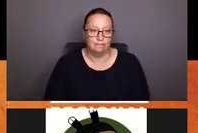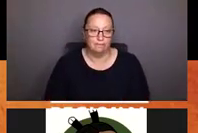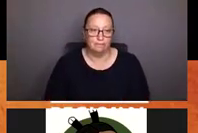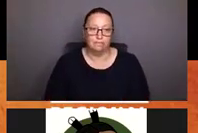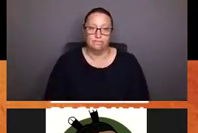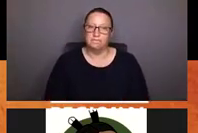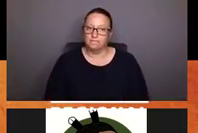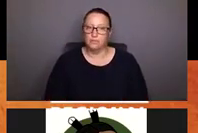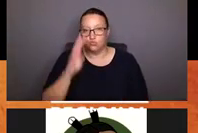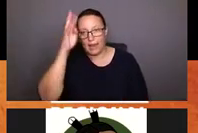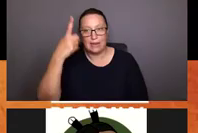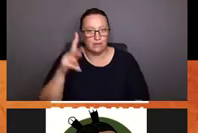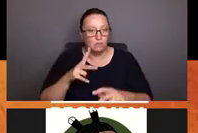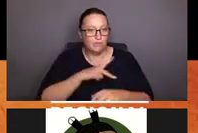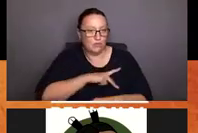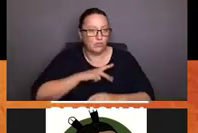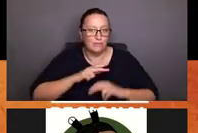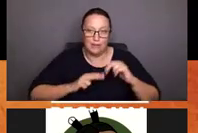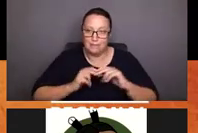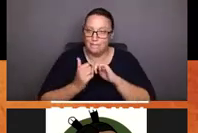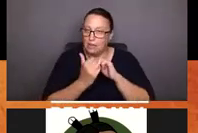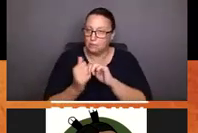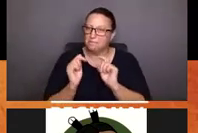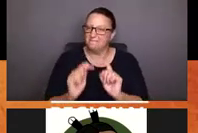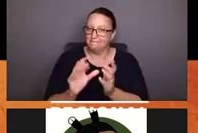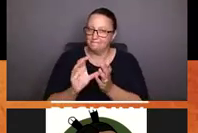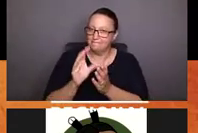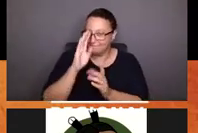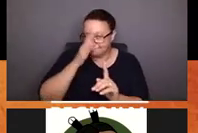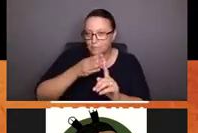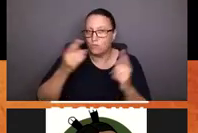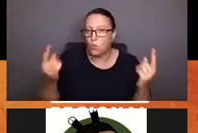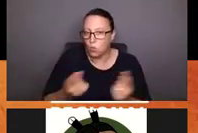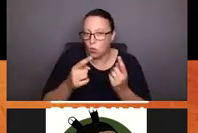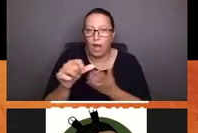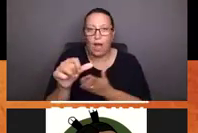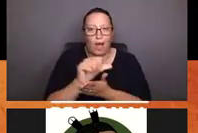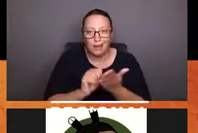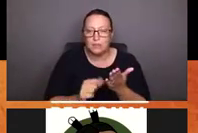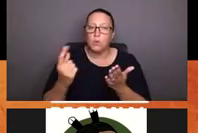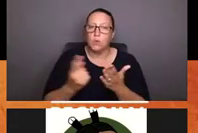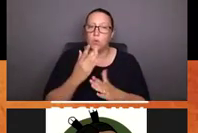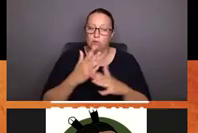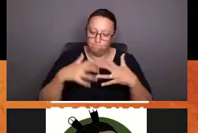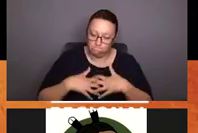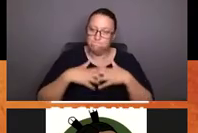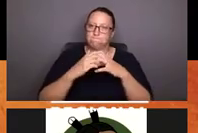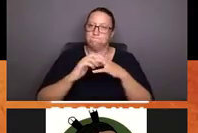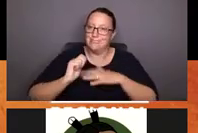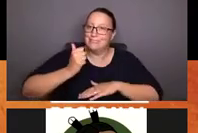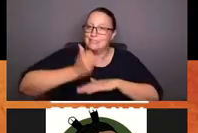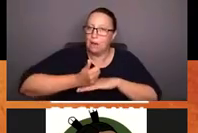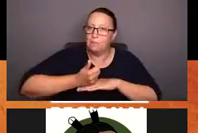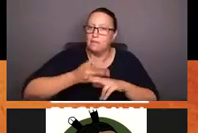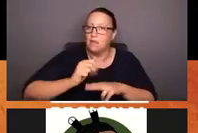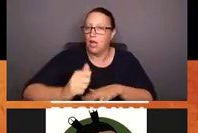The Creative and Professional Development Fellowship is aimed at artists and arts workers who are established in their practice or career,